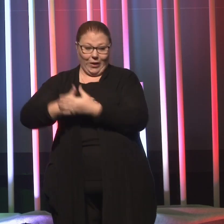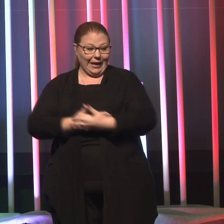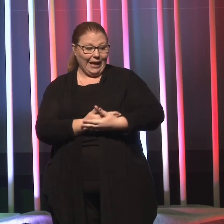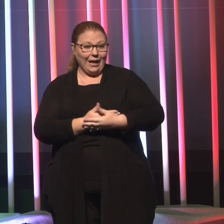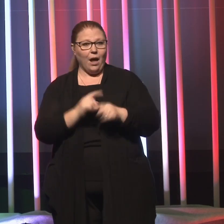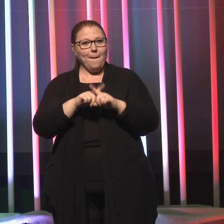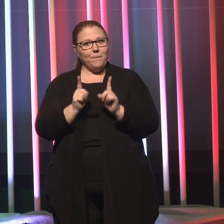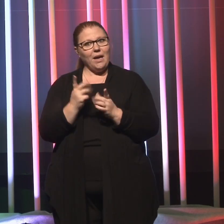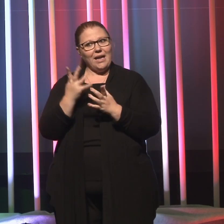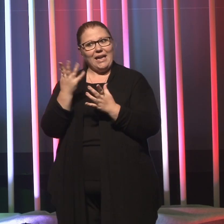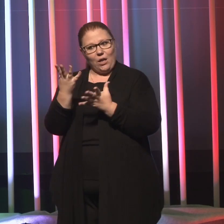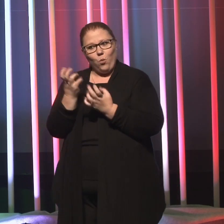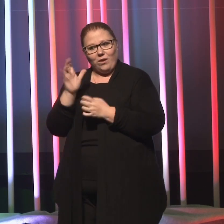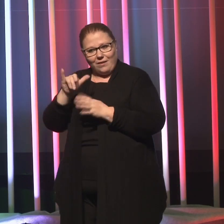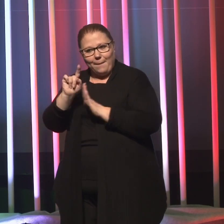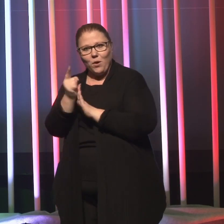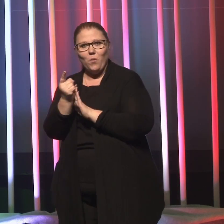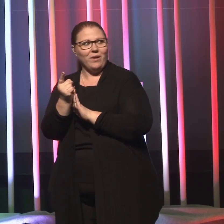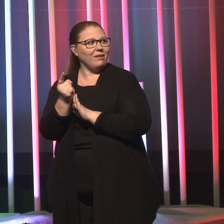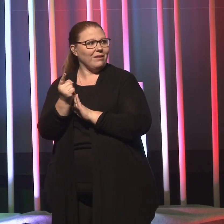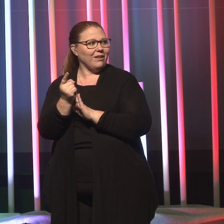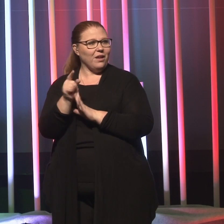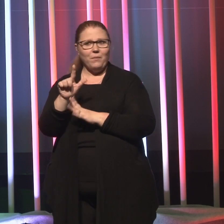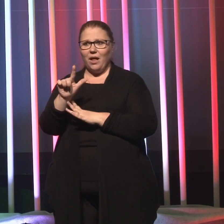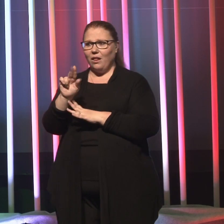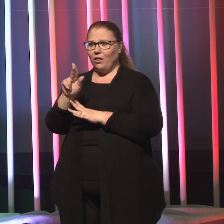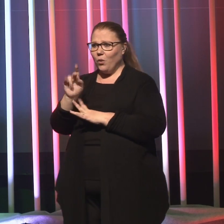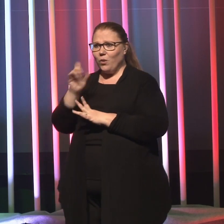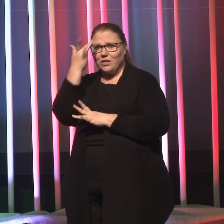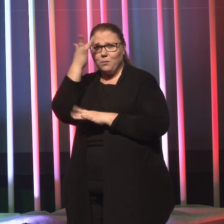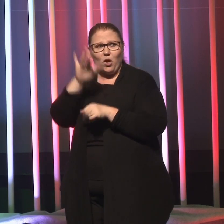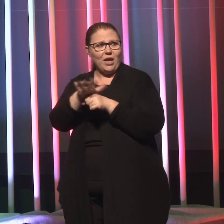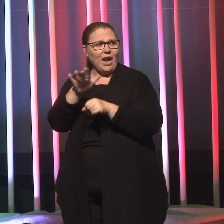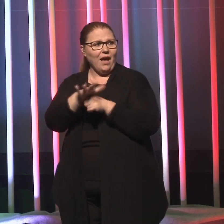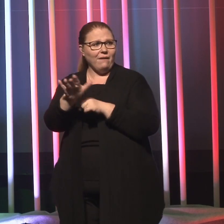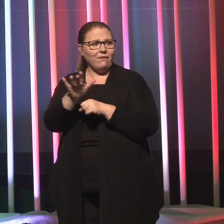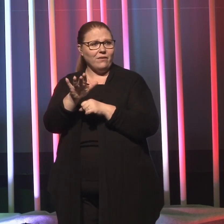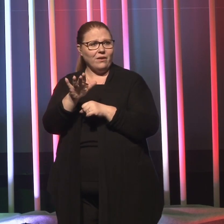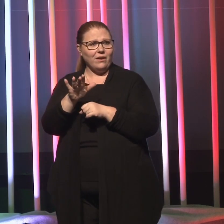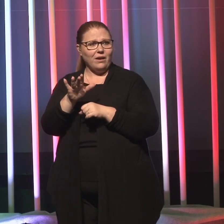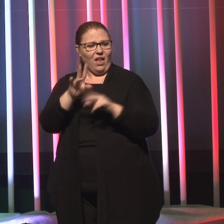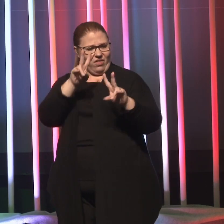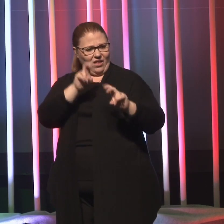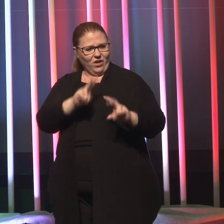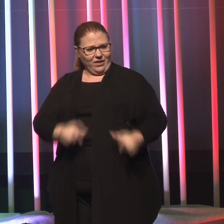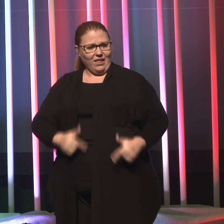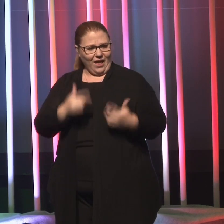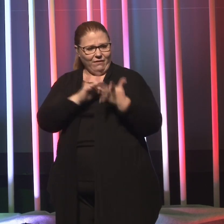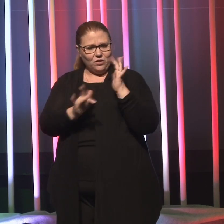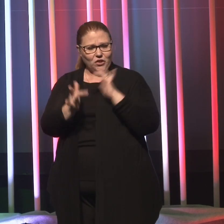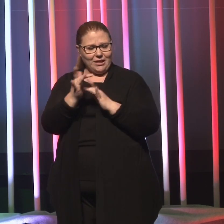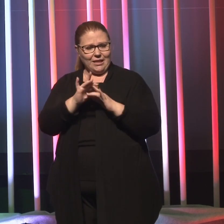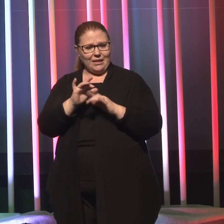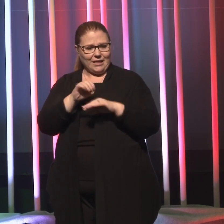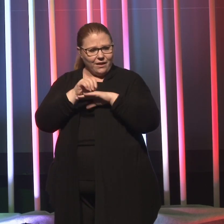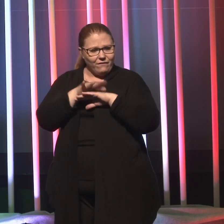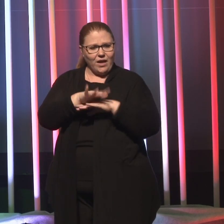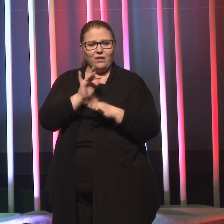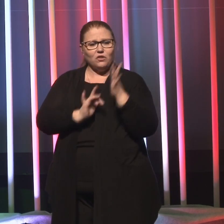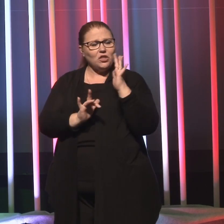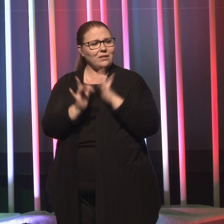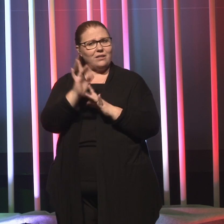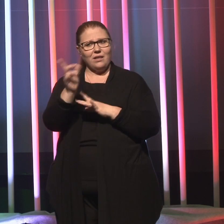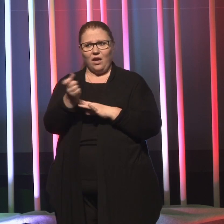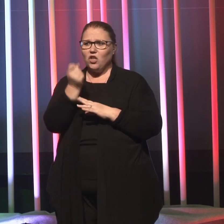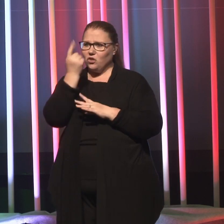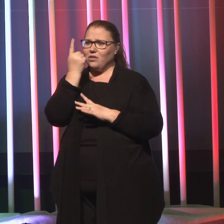for his moment. But Luke was smart enough and Matthew was smart enough that they looked at the life of Jesus and they looked at the impact of Jesus, and they were smart